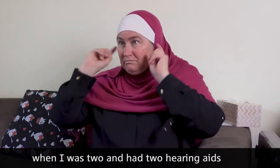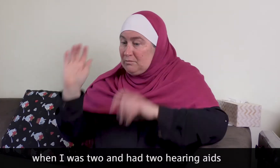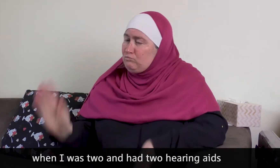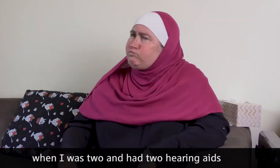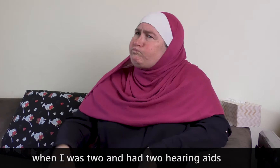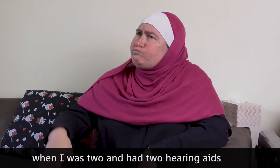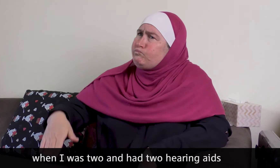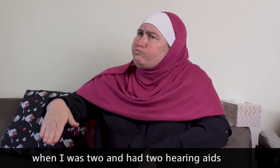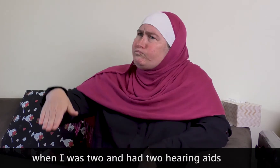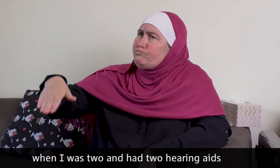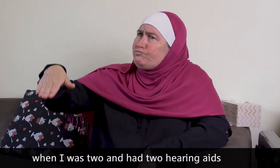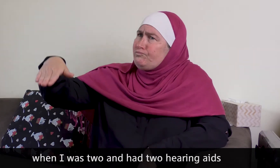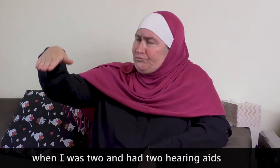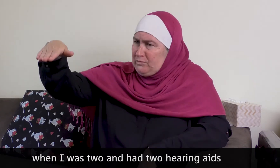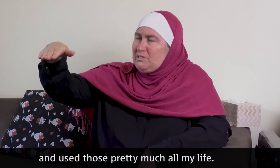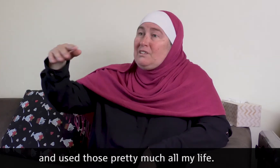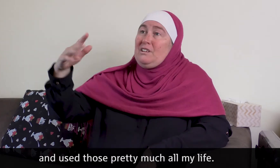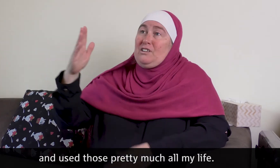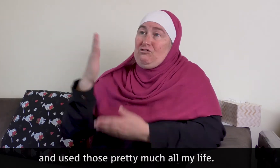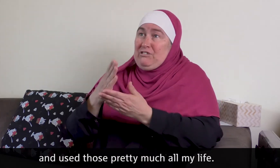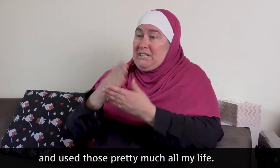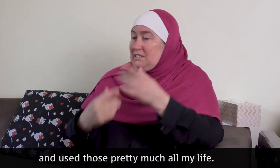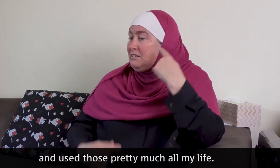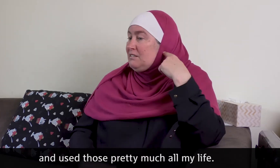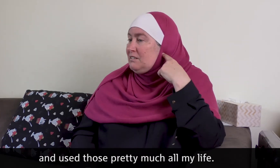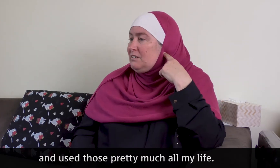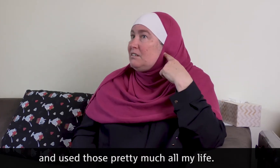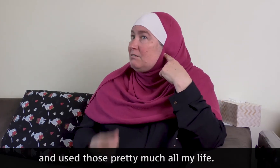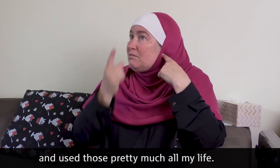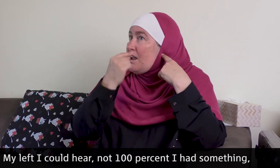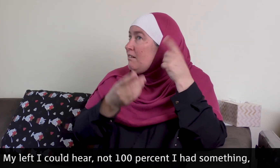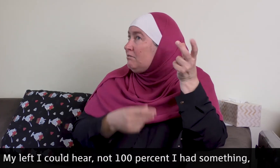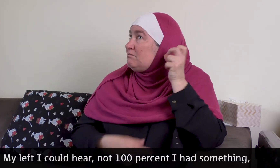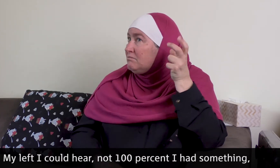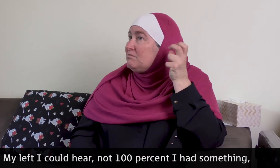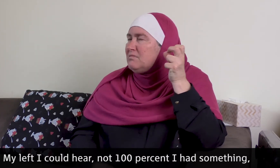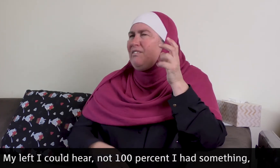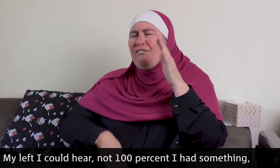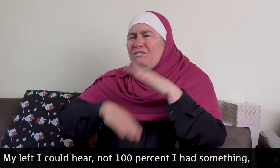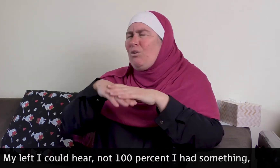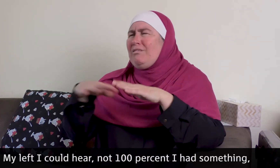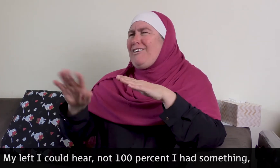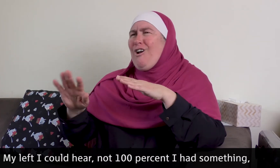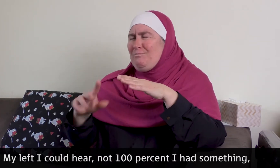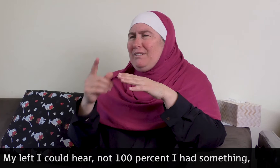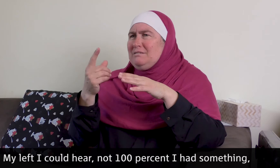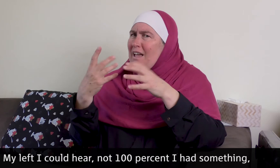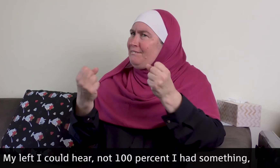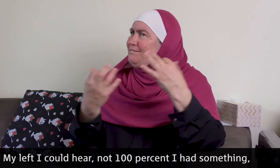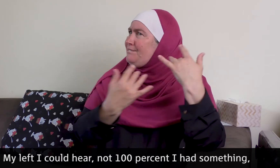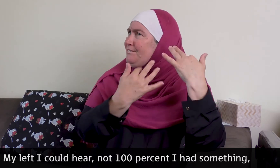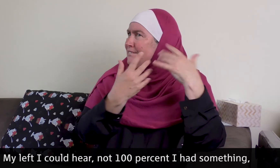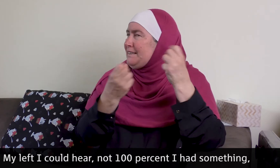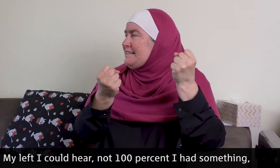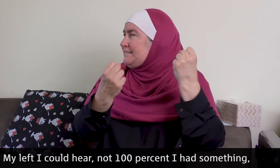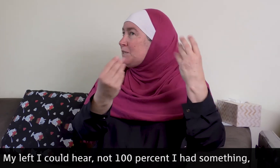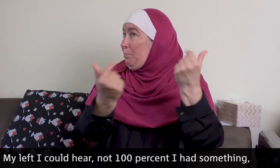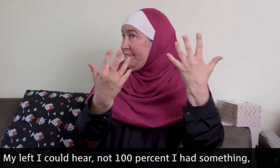was 2, and I had 2 hearing aids and used those pretty much all my life. My left I could hear, not 100%, I